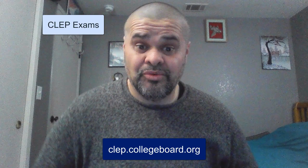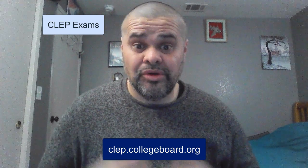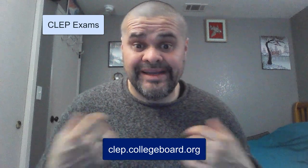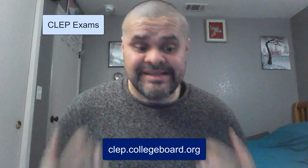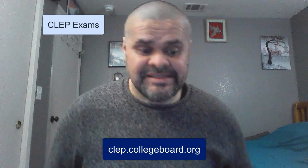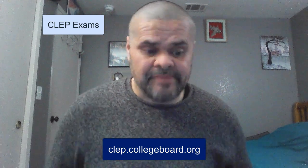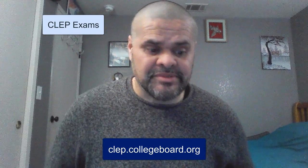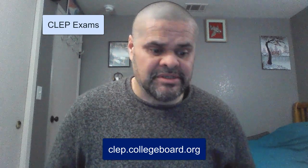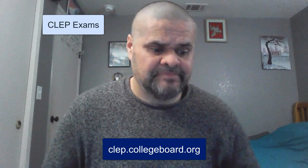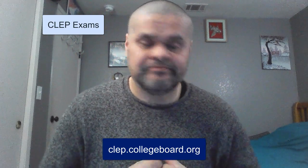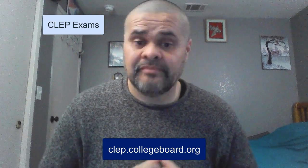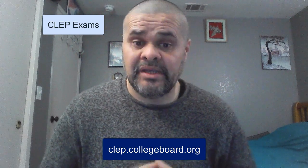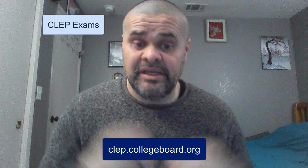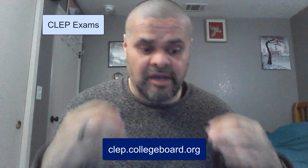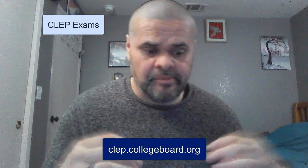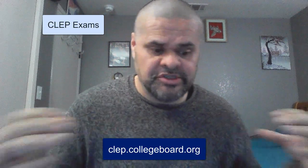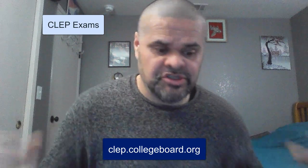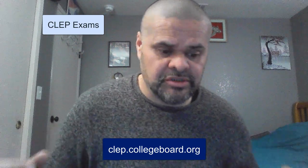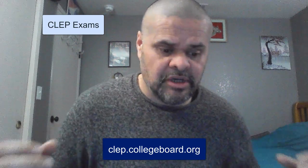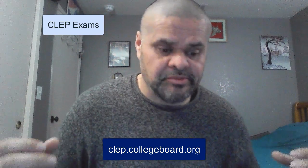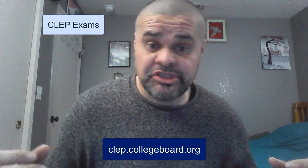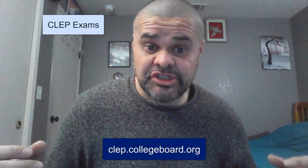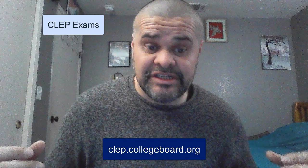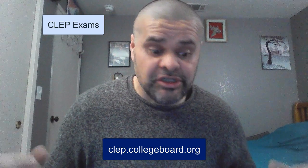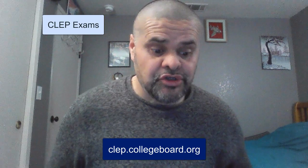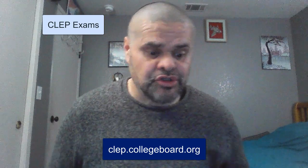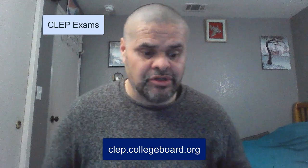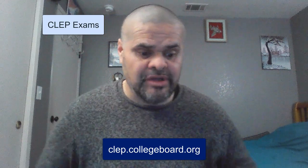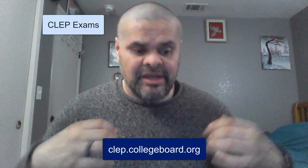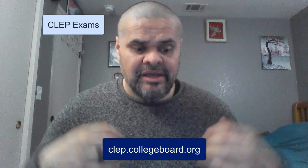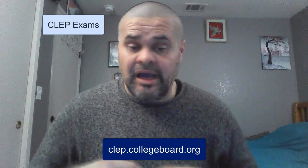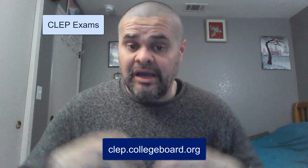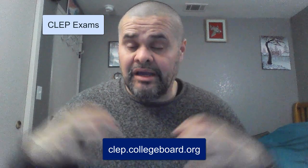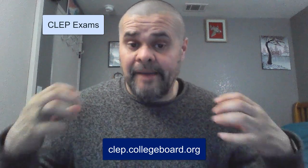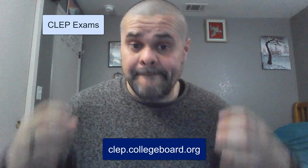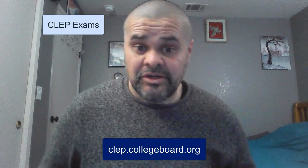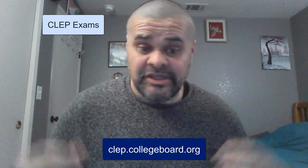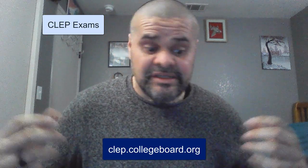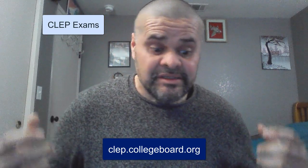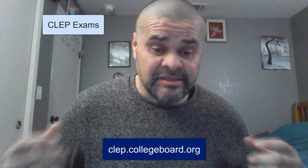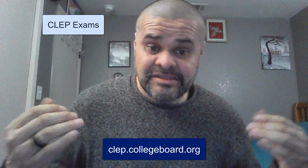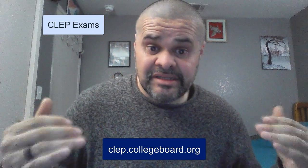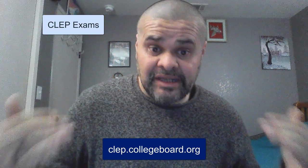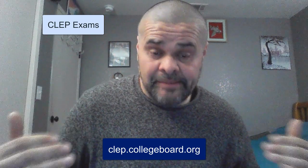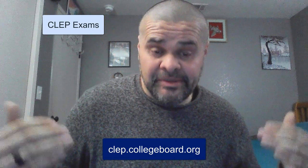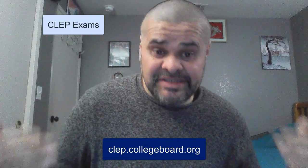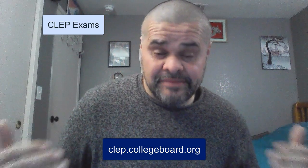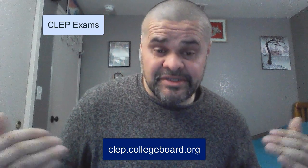will accept in composition and literature, American, the CLEP exams that they